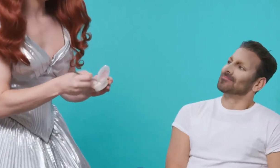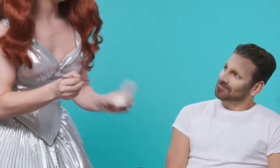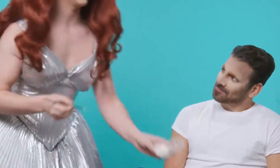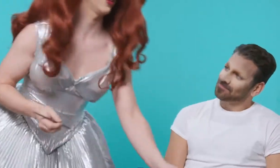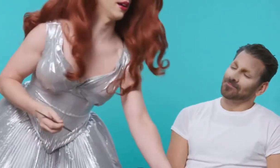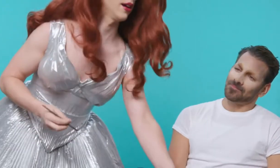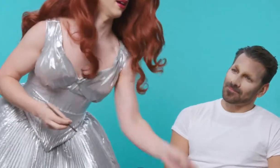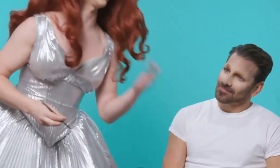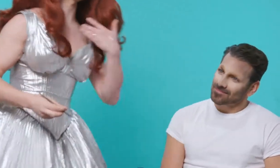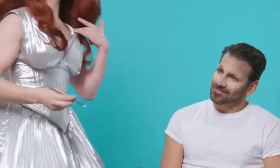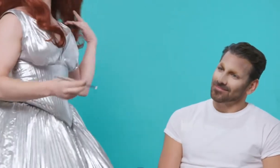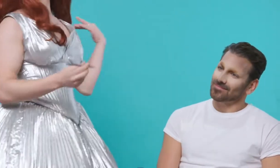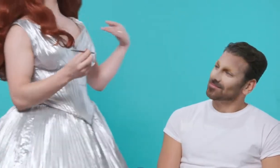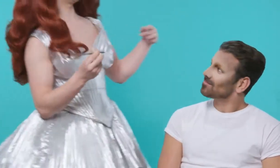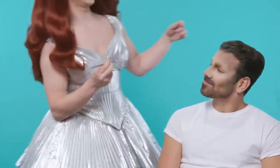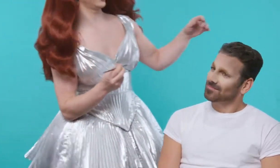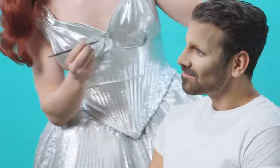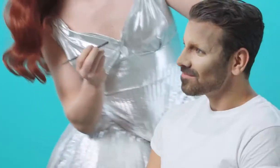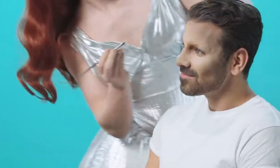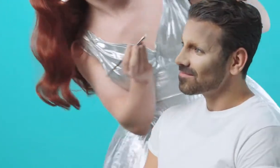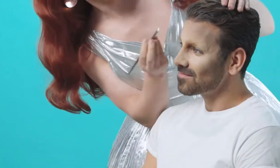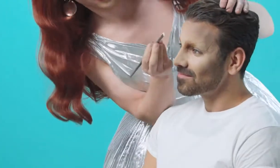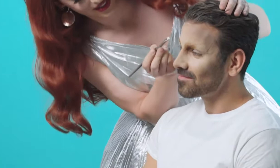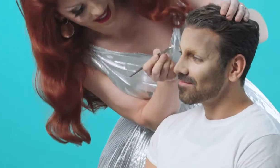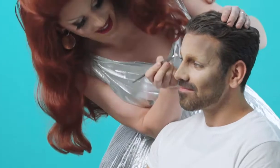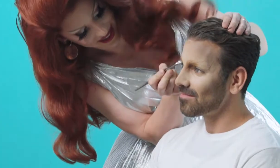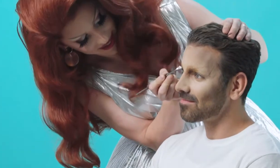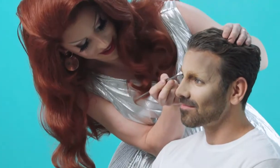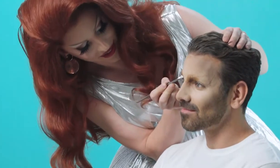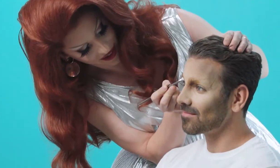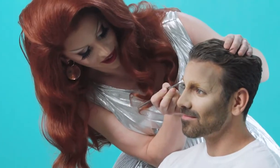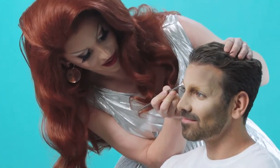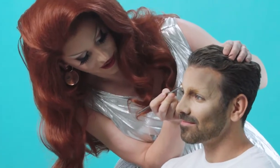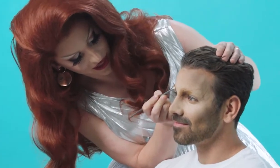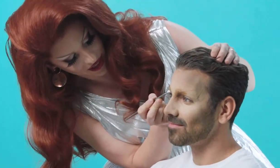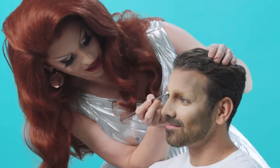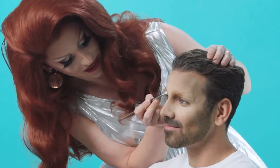in a community that was mostly, if not all, Christian.